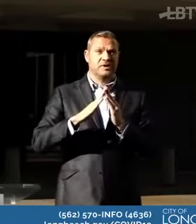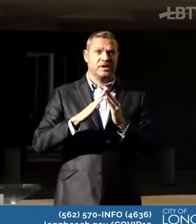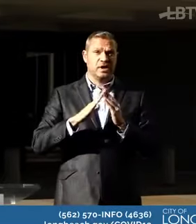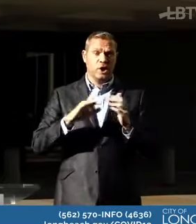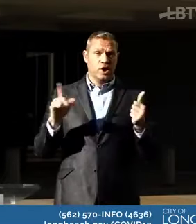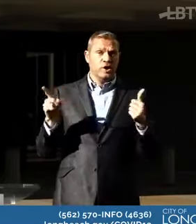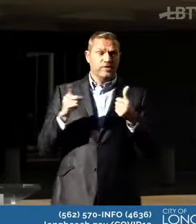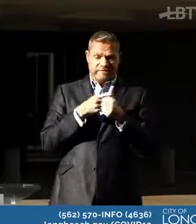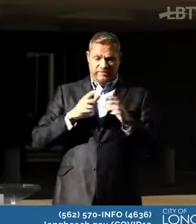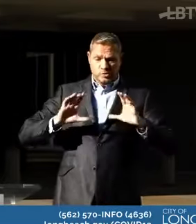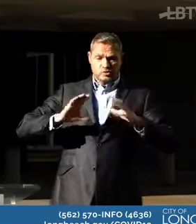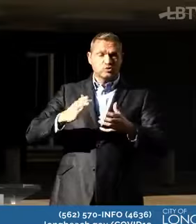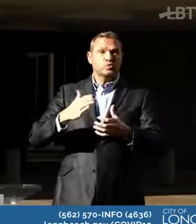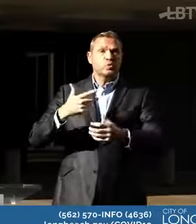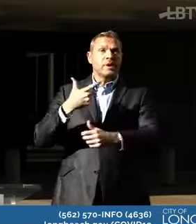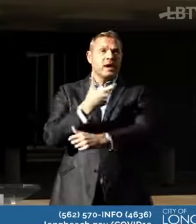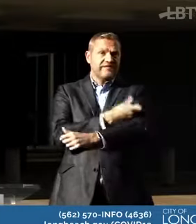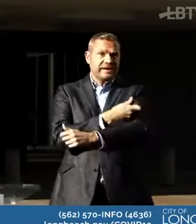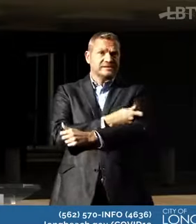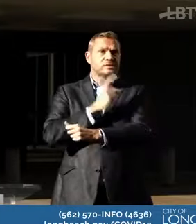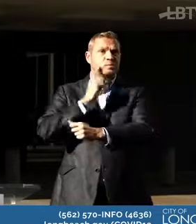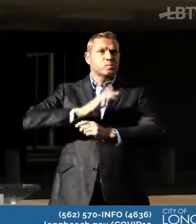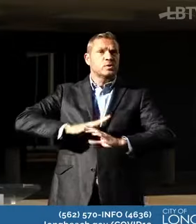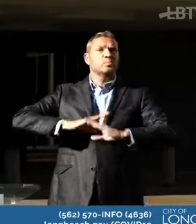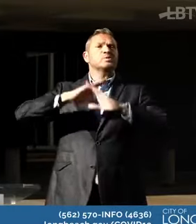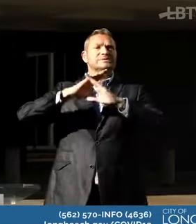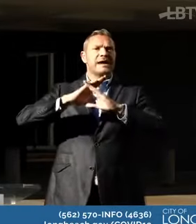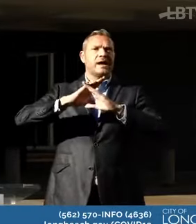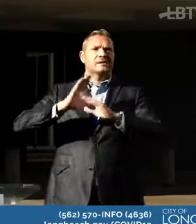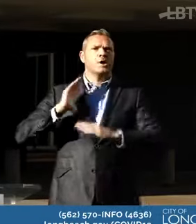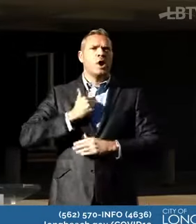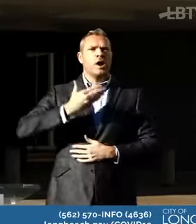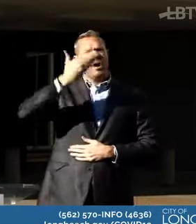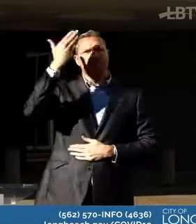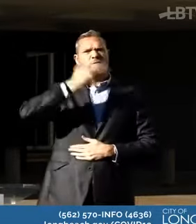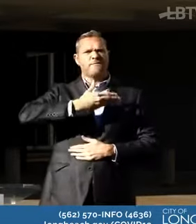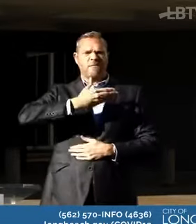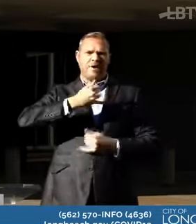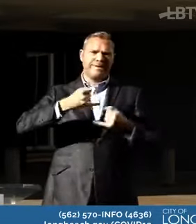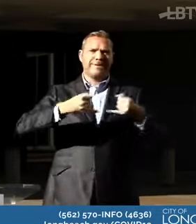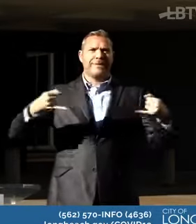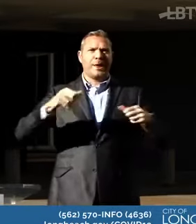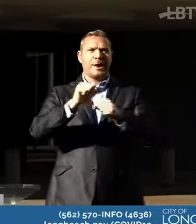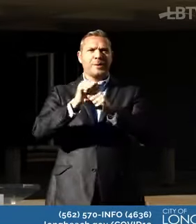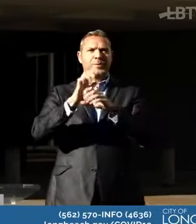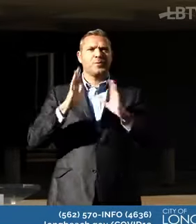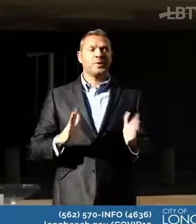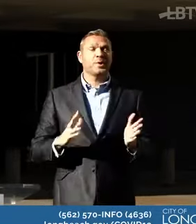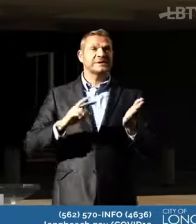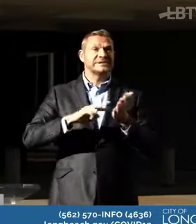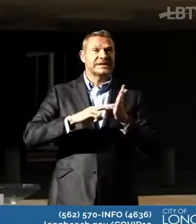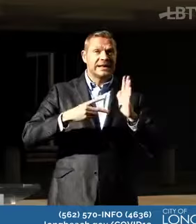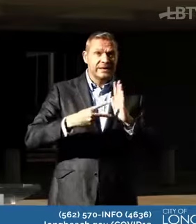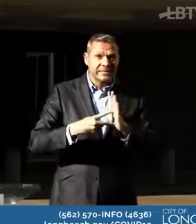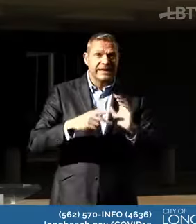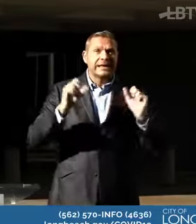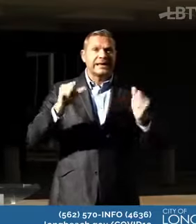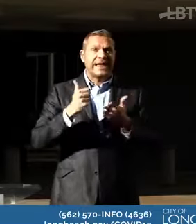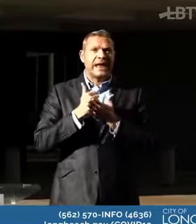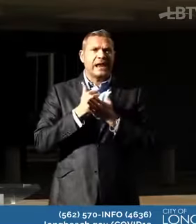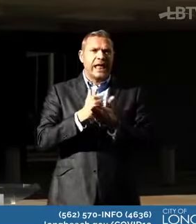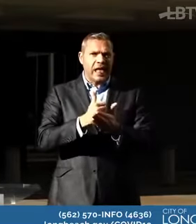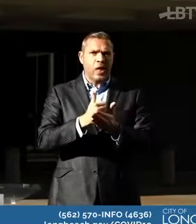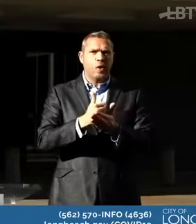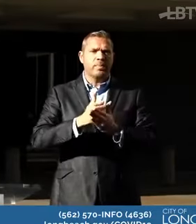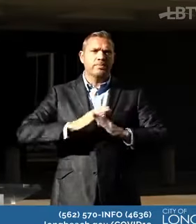will protect our frontline healthcare workers so they can help our hospitals withstand the current winter COVID-19